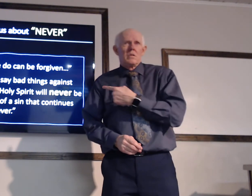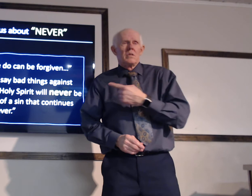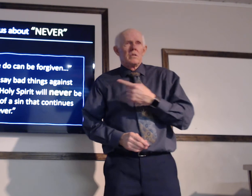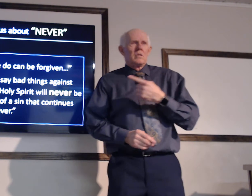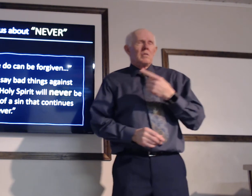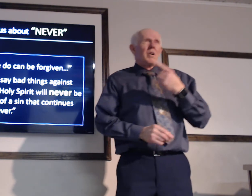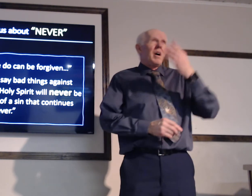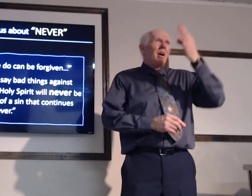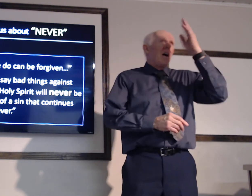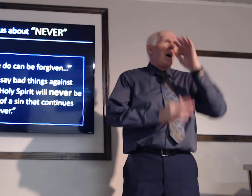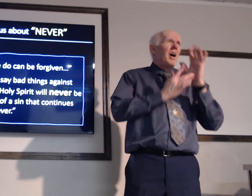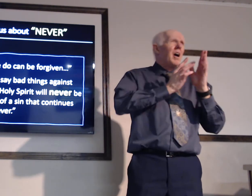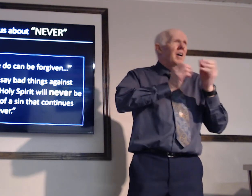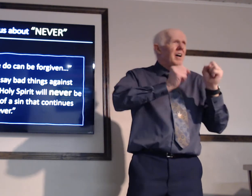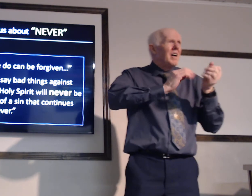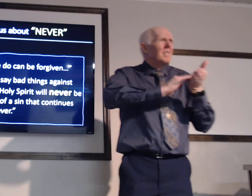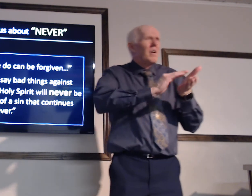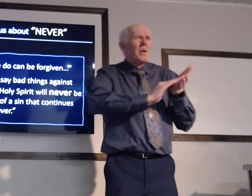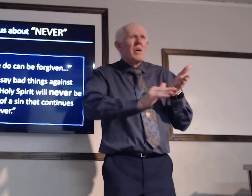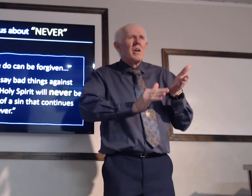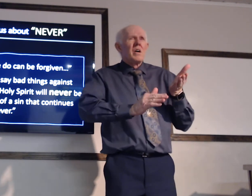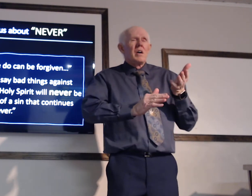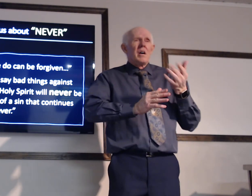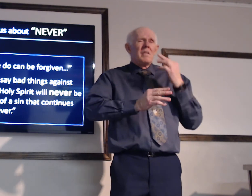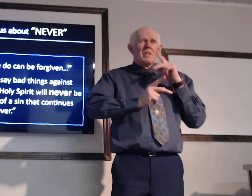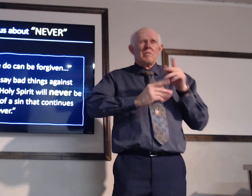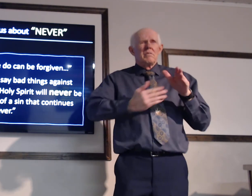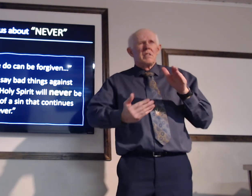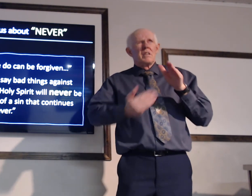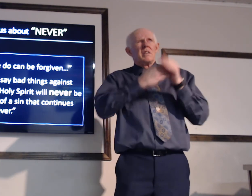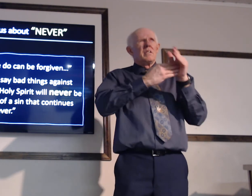This is serious. God can forgive us,